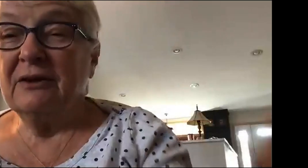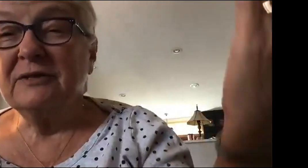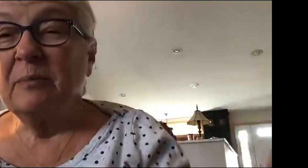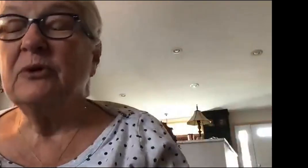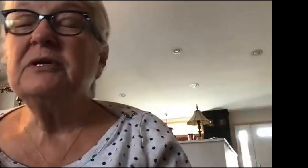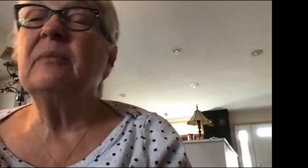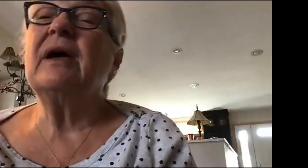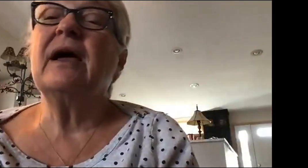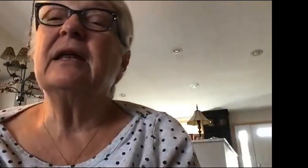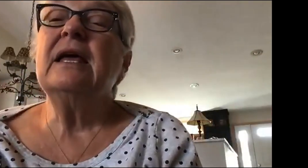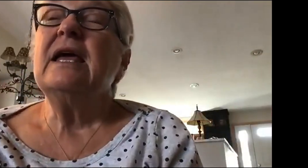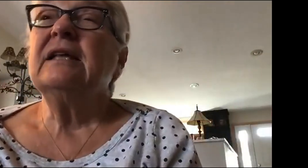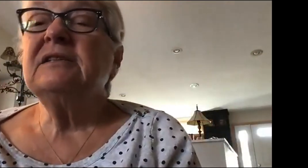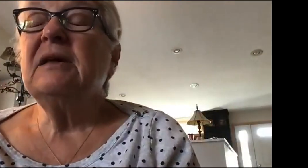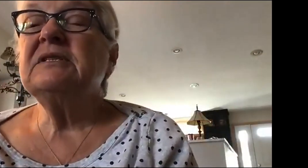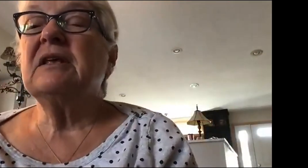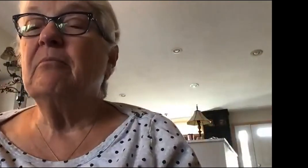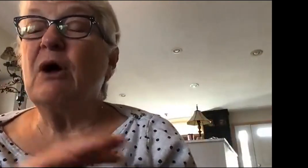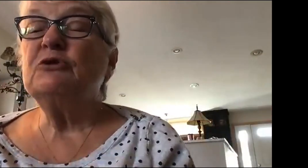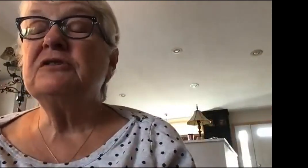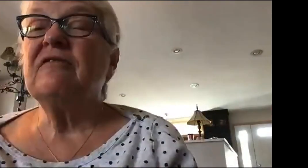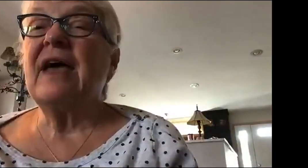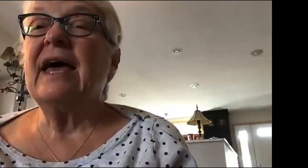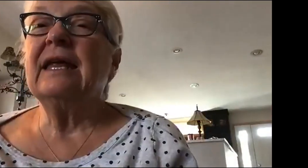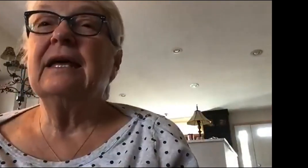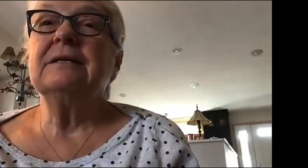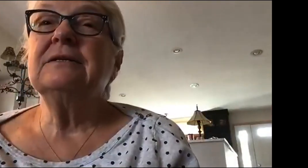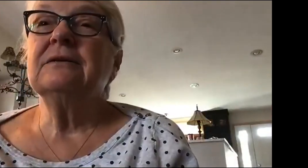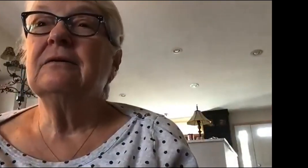there's that person behind, it seems that most of that is